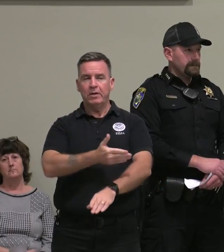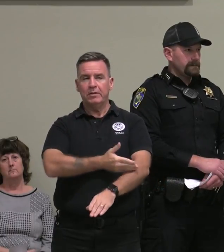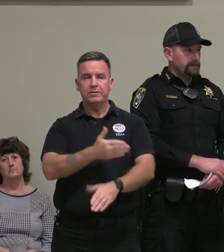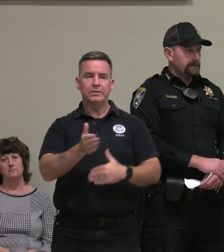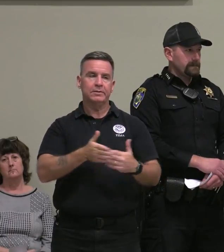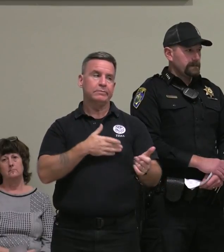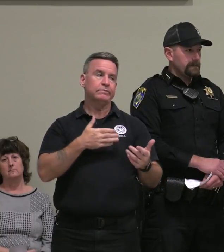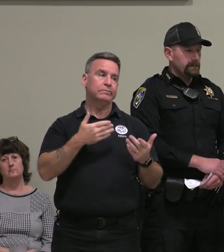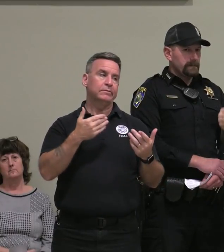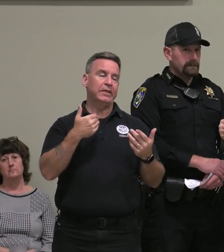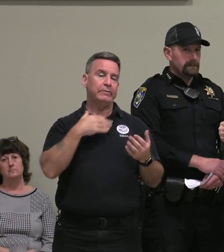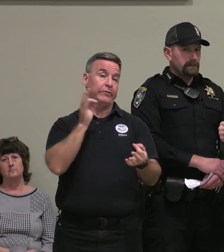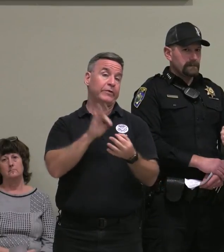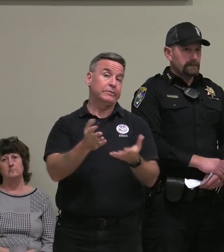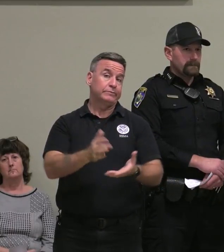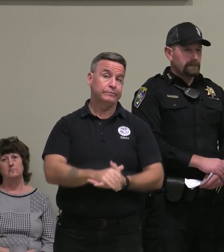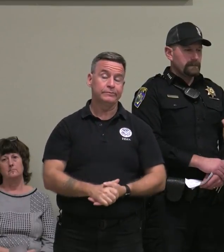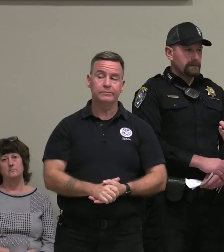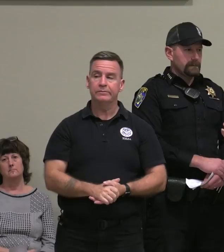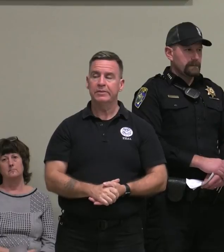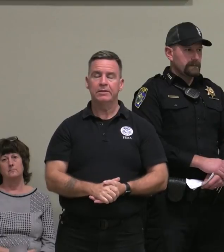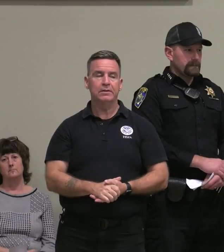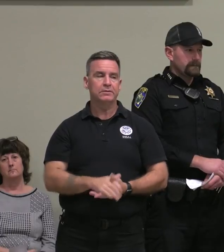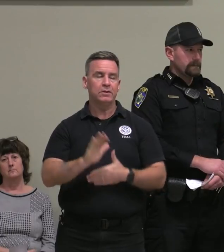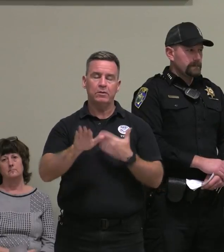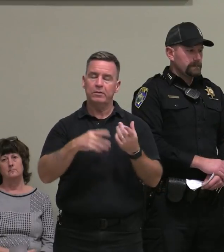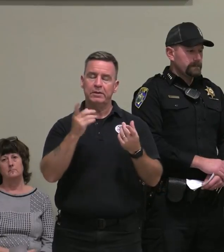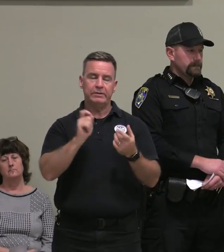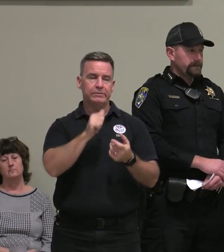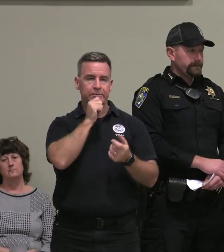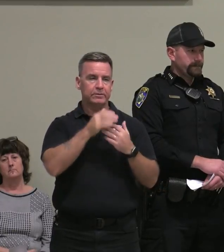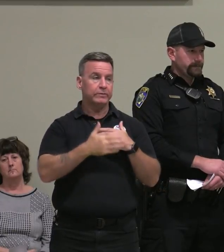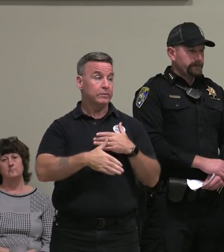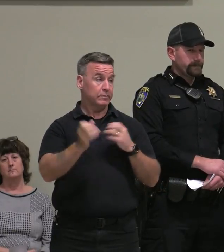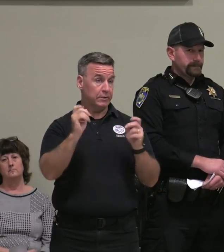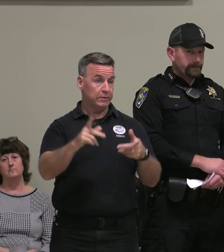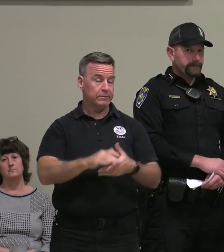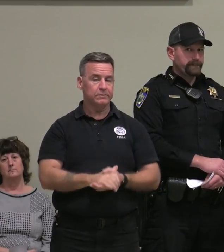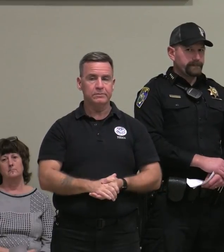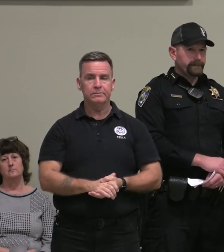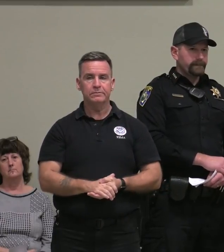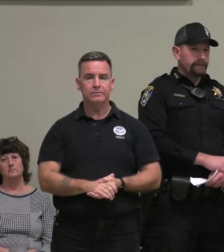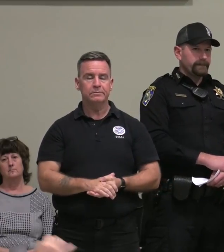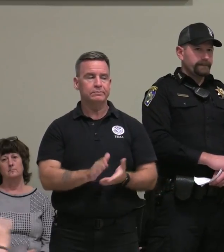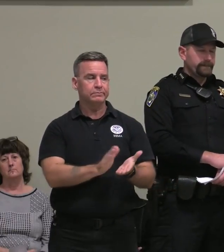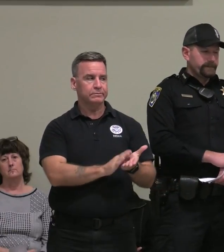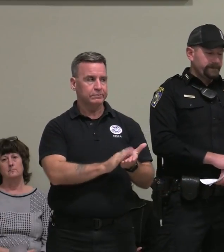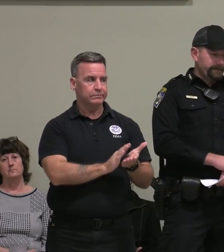than have perfection and that's all what we're going to have to deal with going forward. Okay? Good enough?